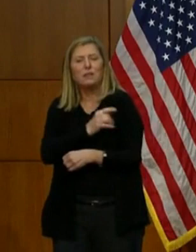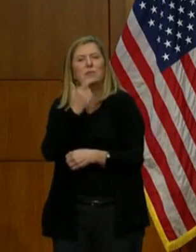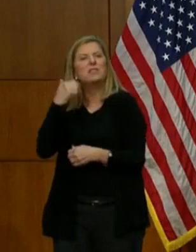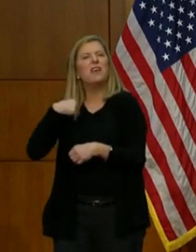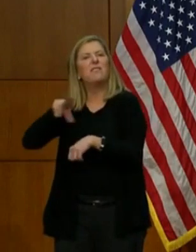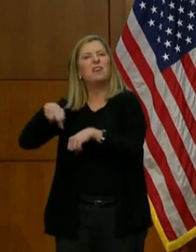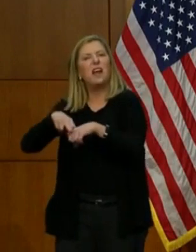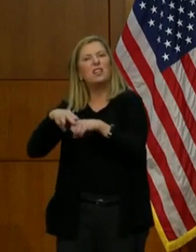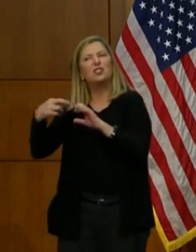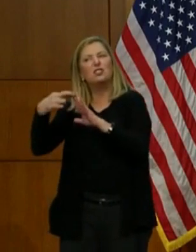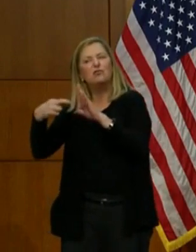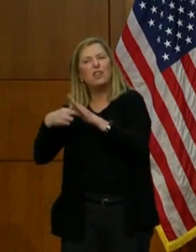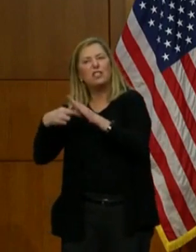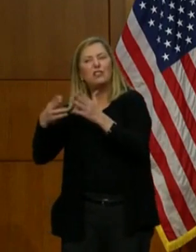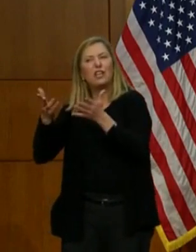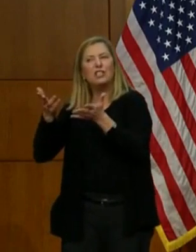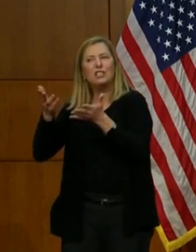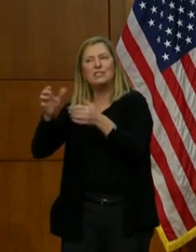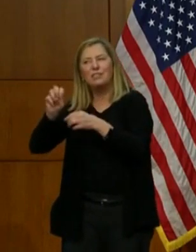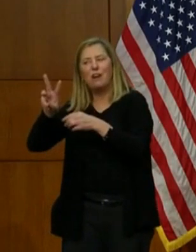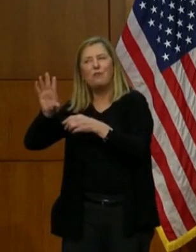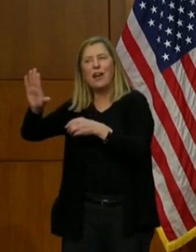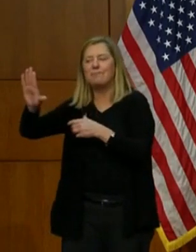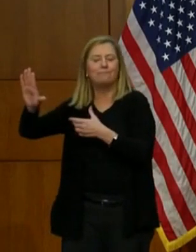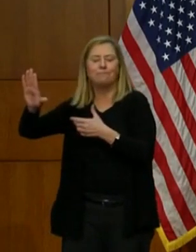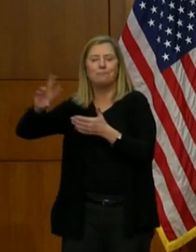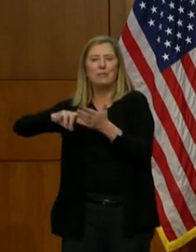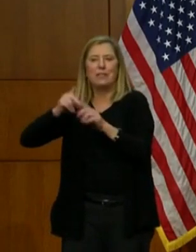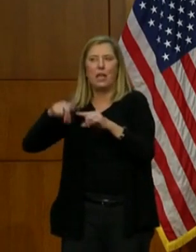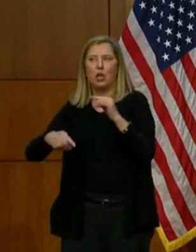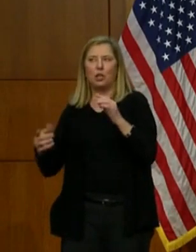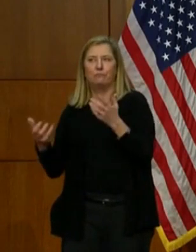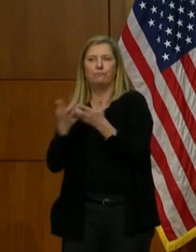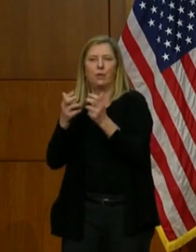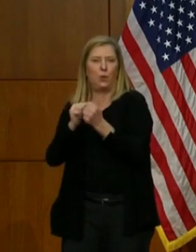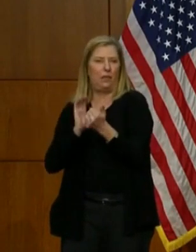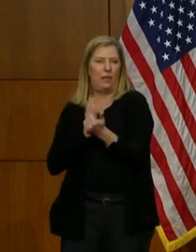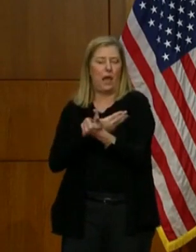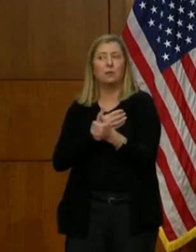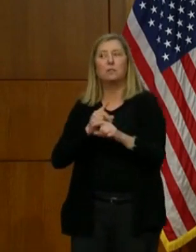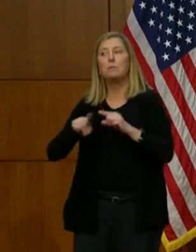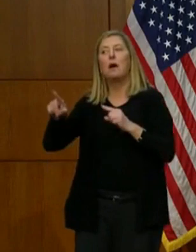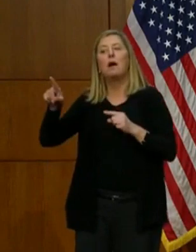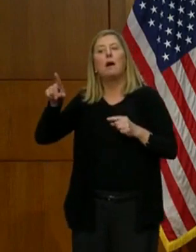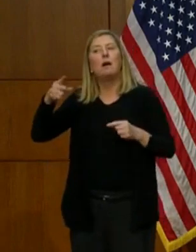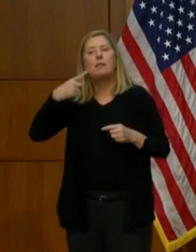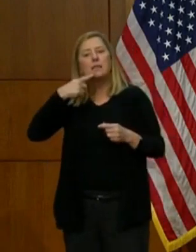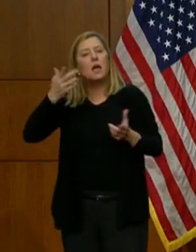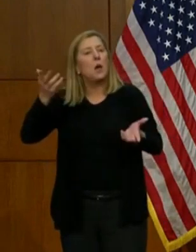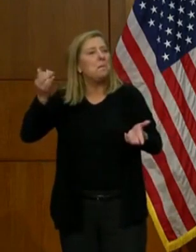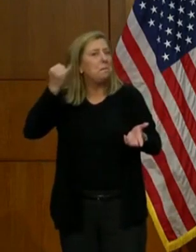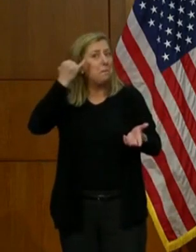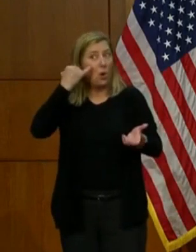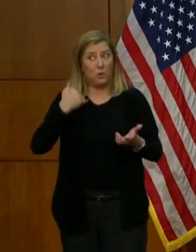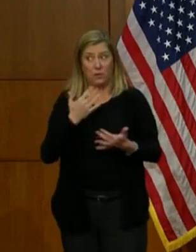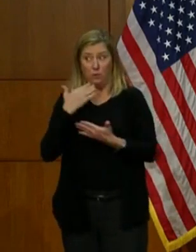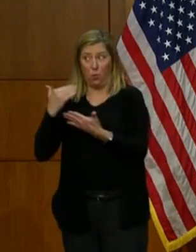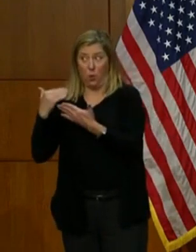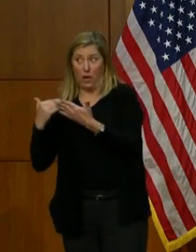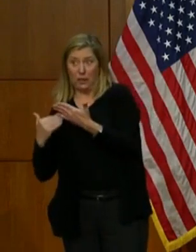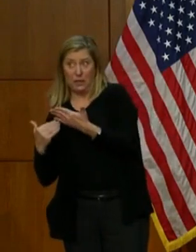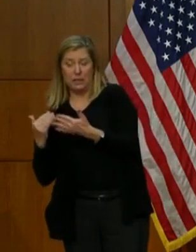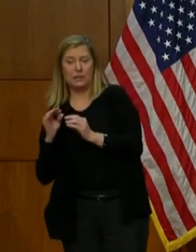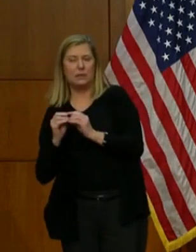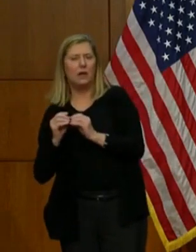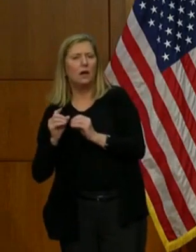registration platform, they were unable to do that. However, this week they did start to ask us, hey, if we have wait lists pop up or